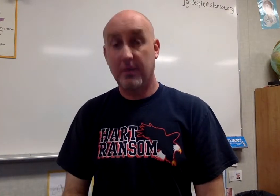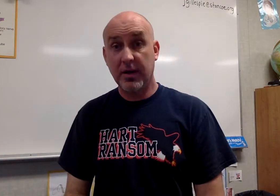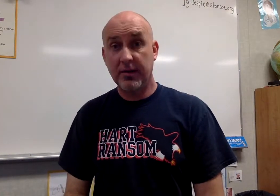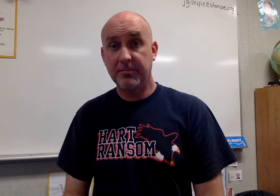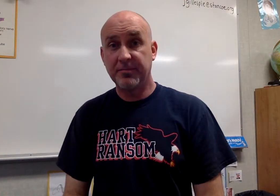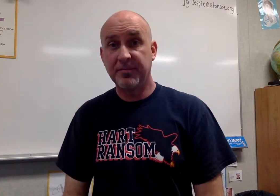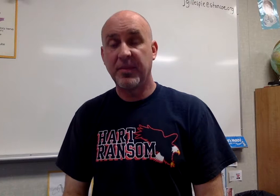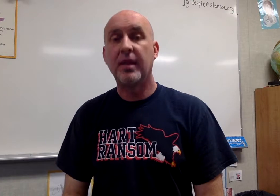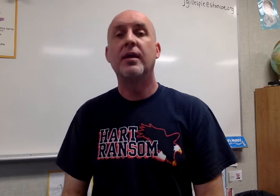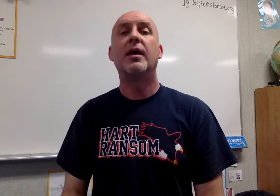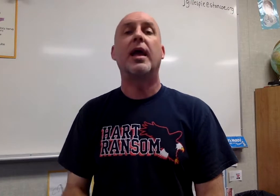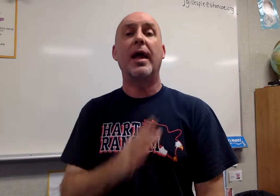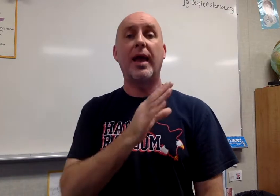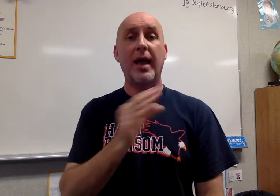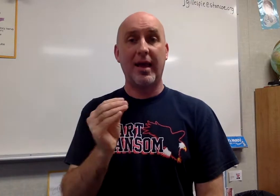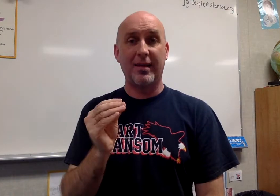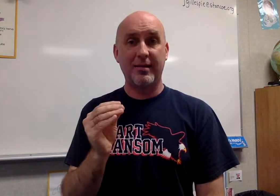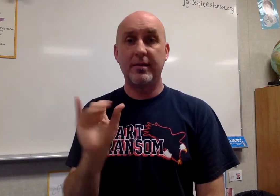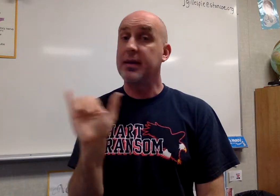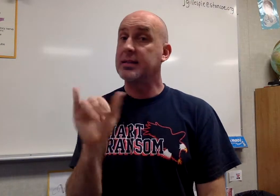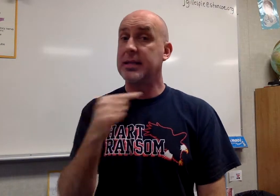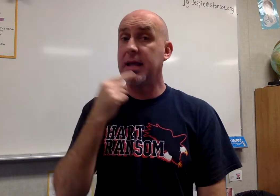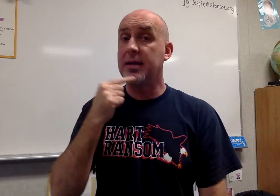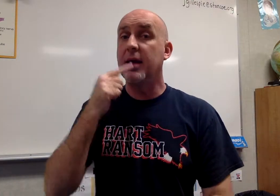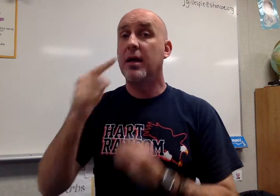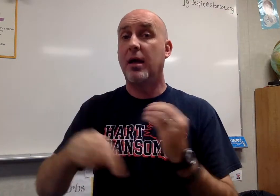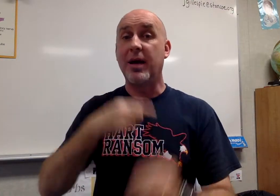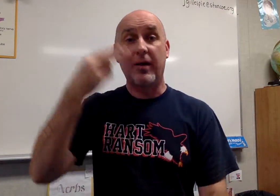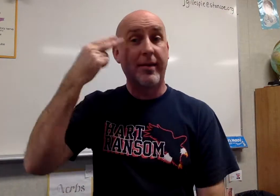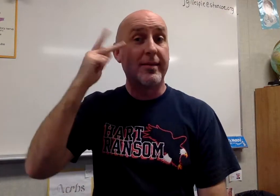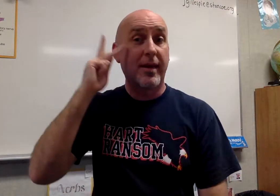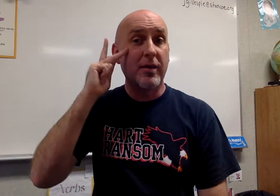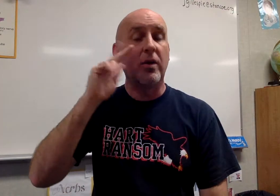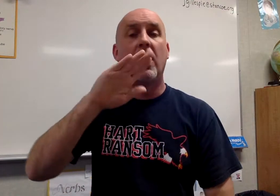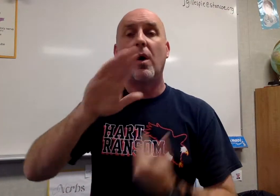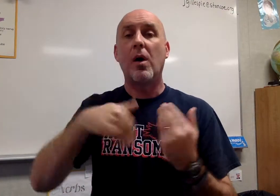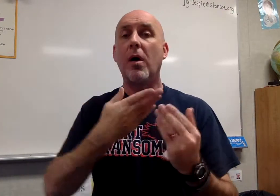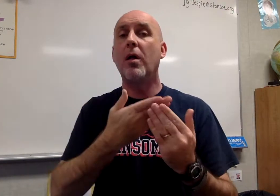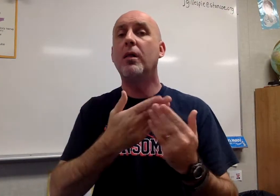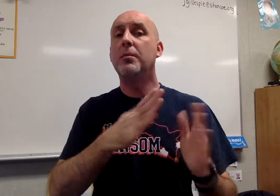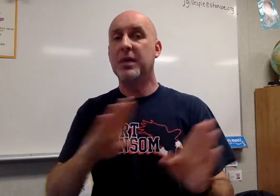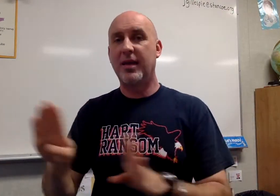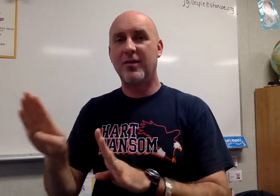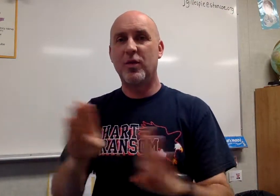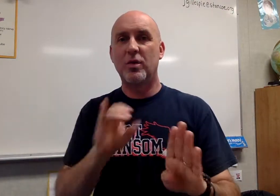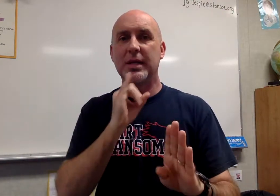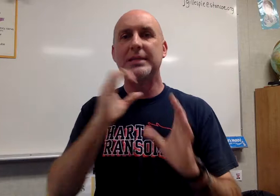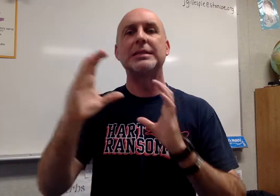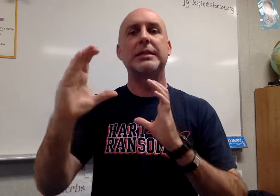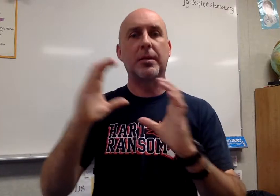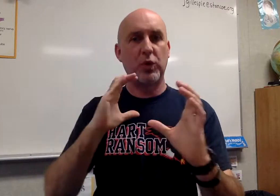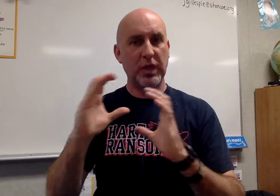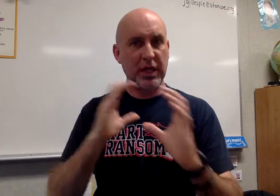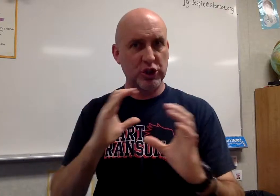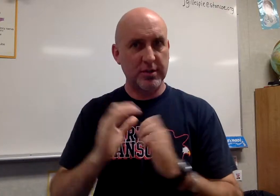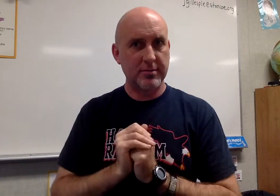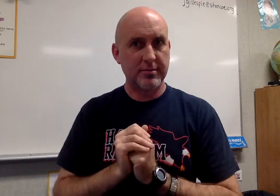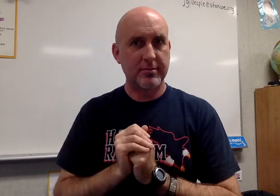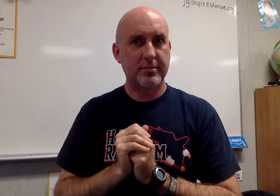right? And like I said about Helen Keller, all behavior is communication.